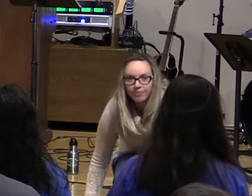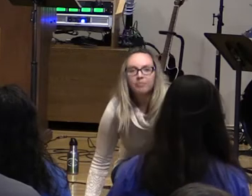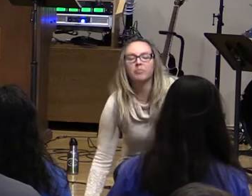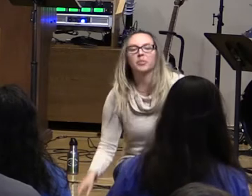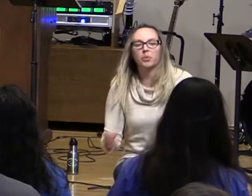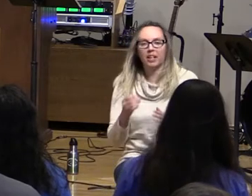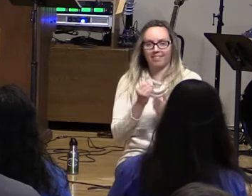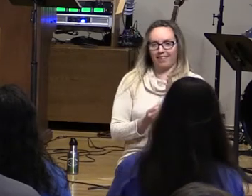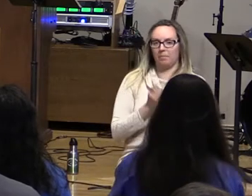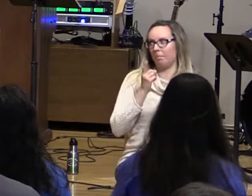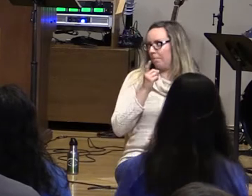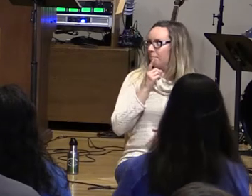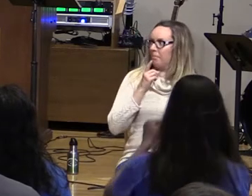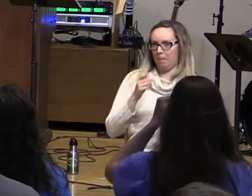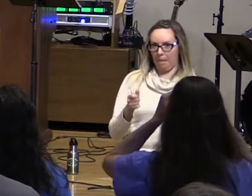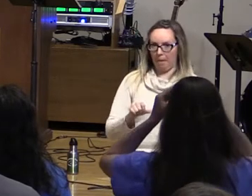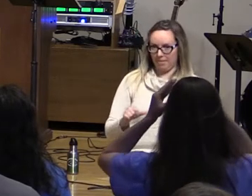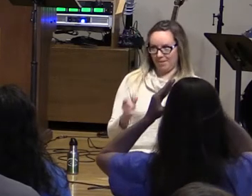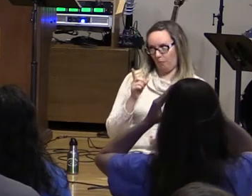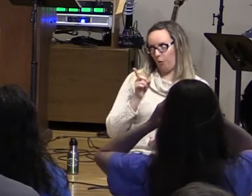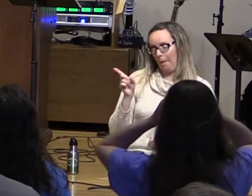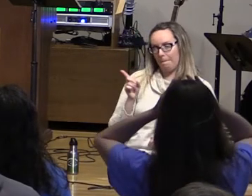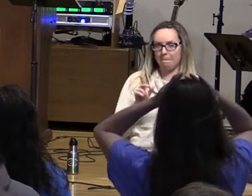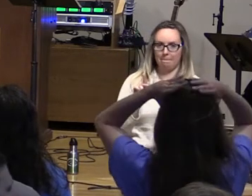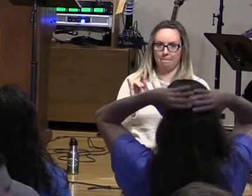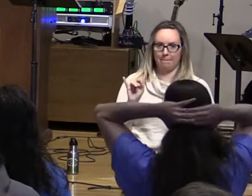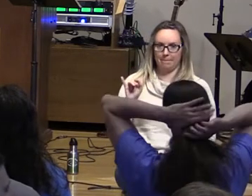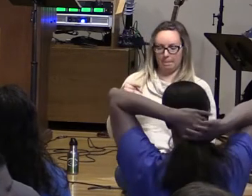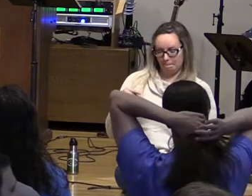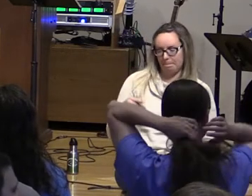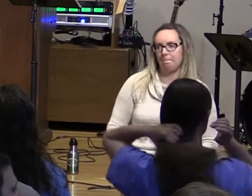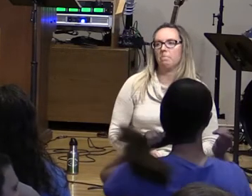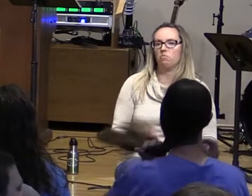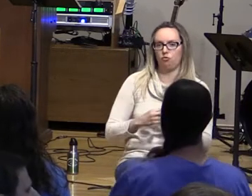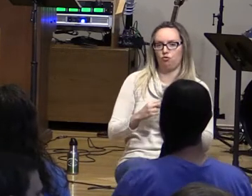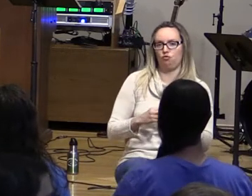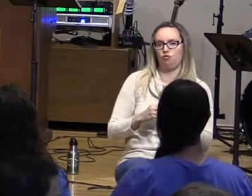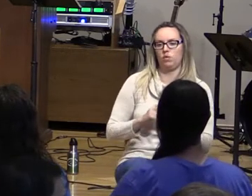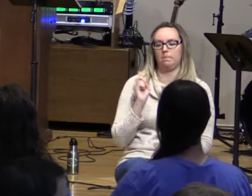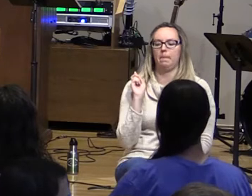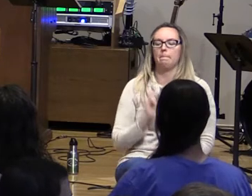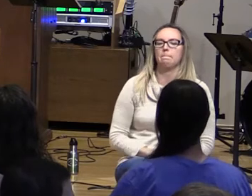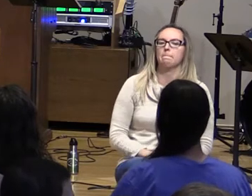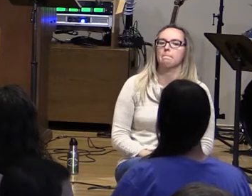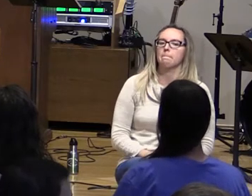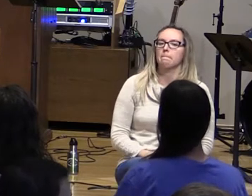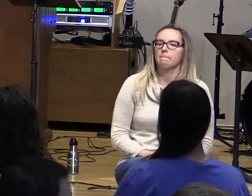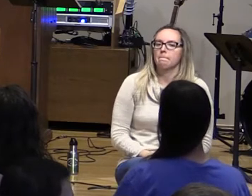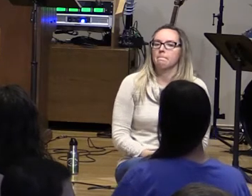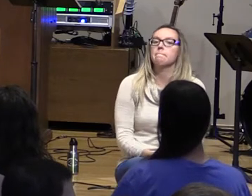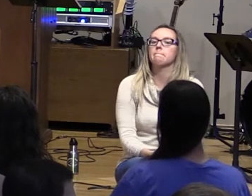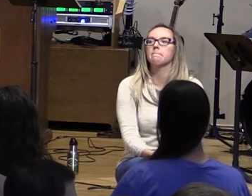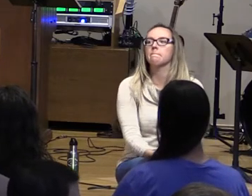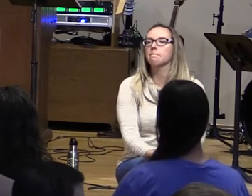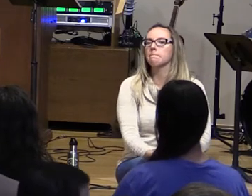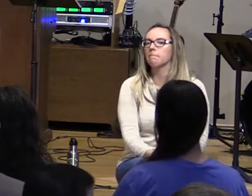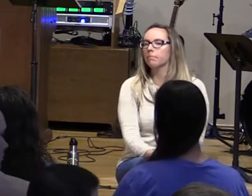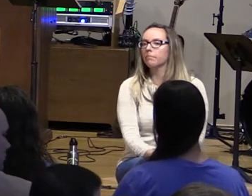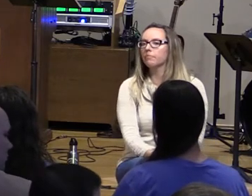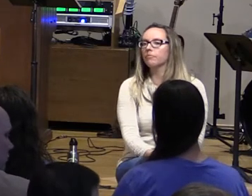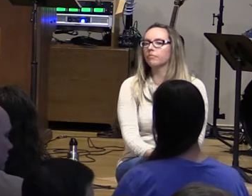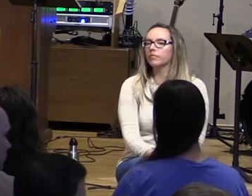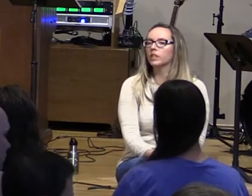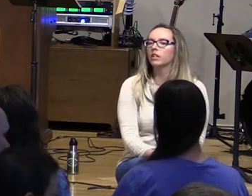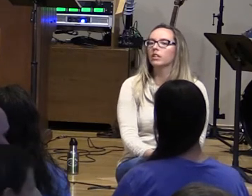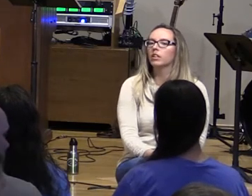Do you confess Jesus Christ as your Savior, put your whole trust in His grace, and promise to serve Him as your Lord in union with